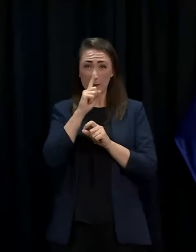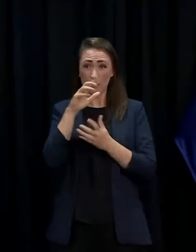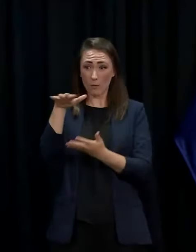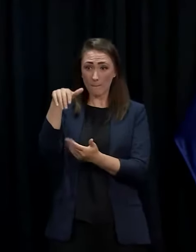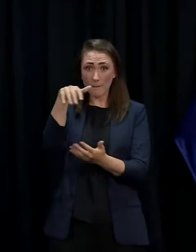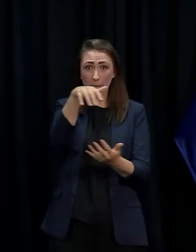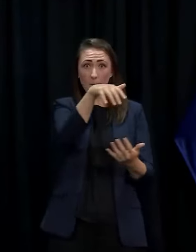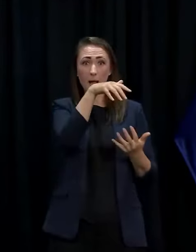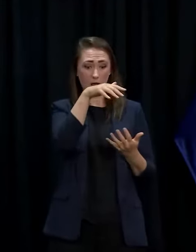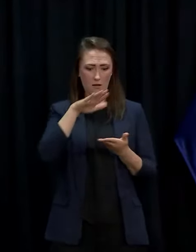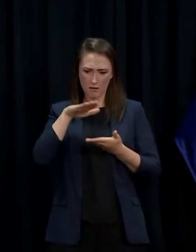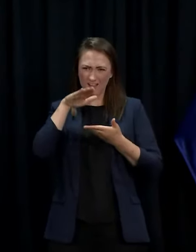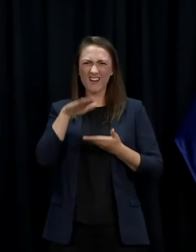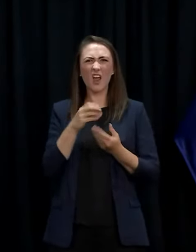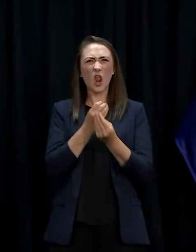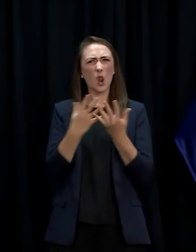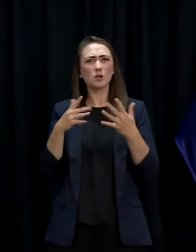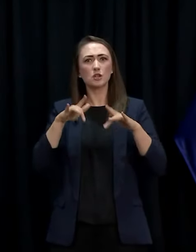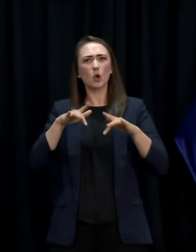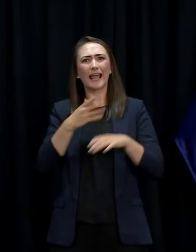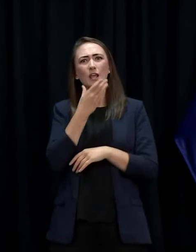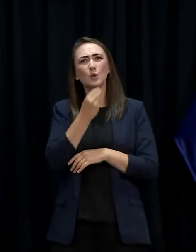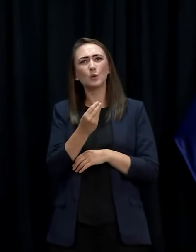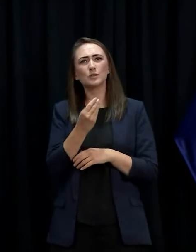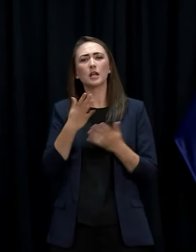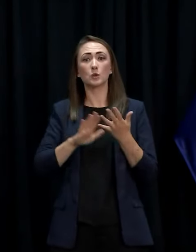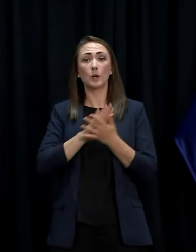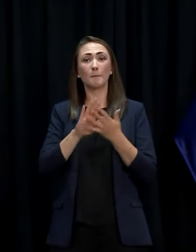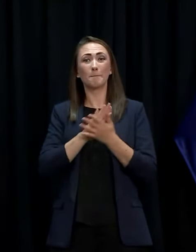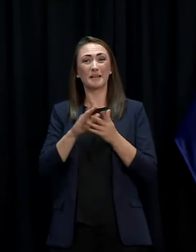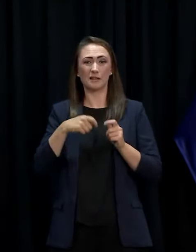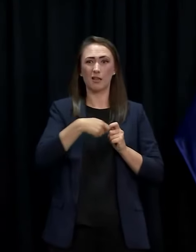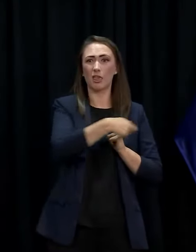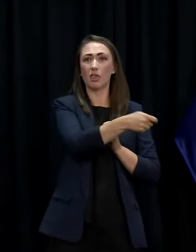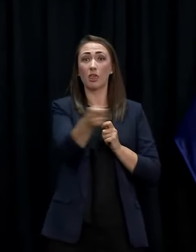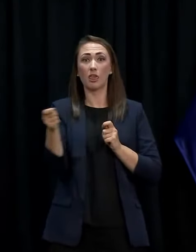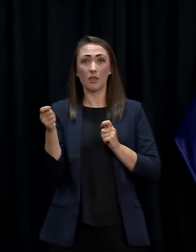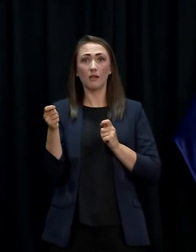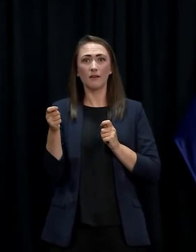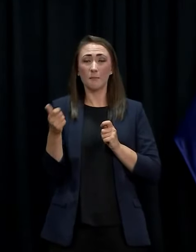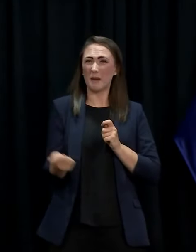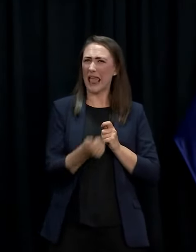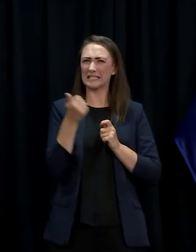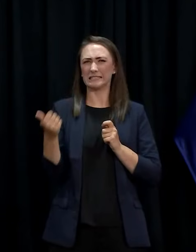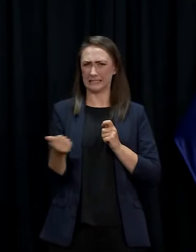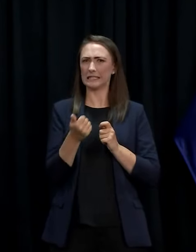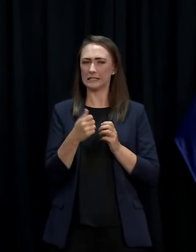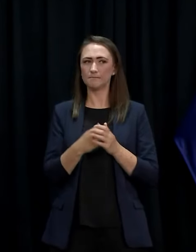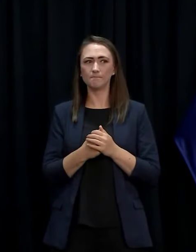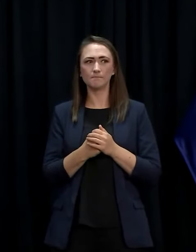yet used. So, the distribution of tests has been pretty widespread. How likely